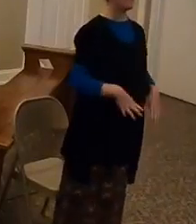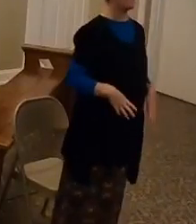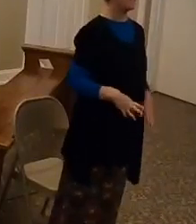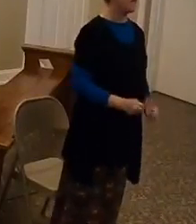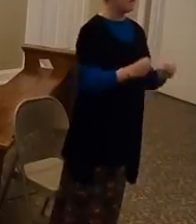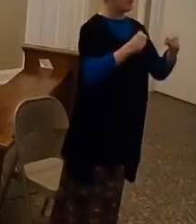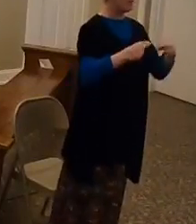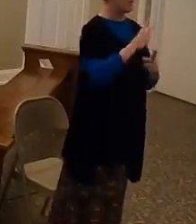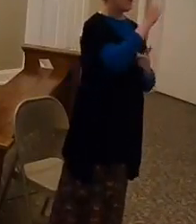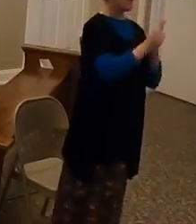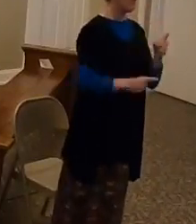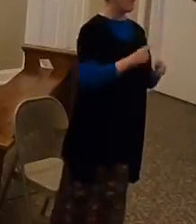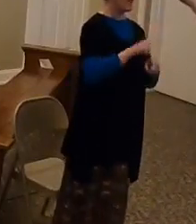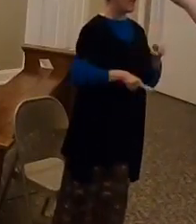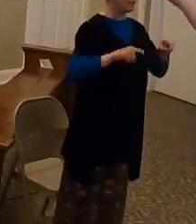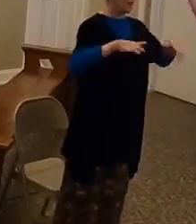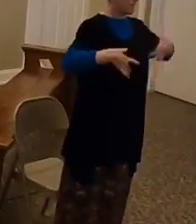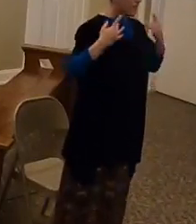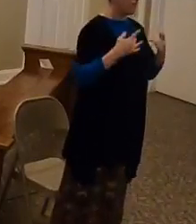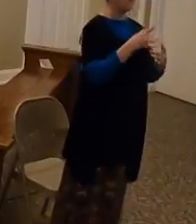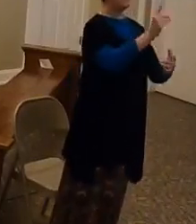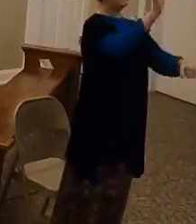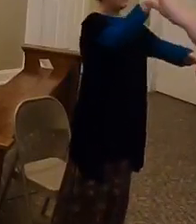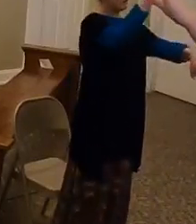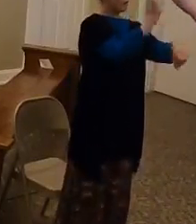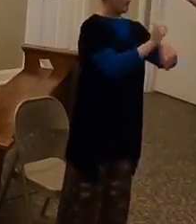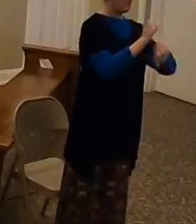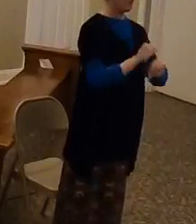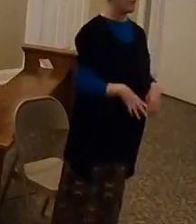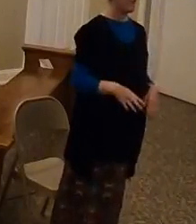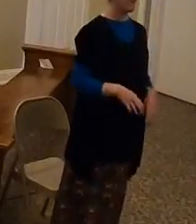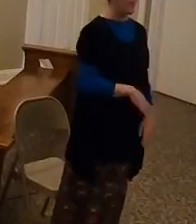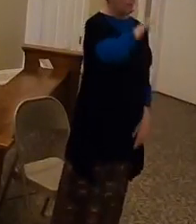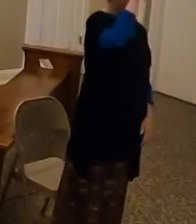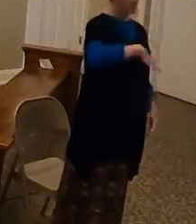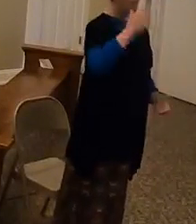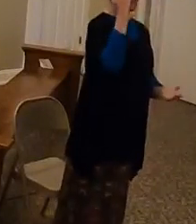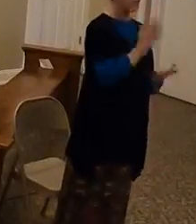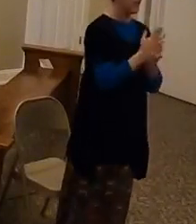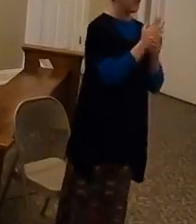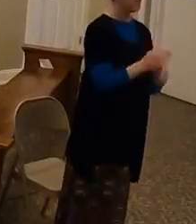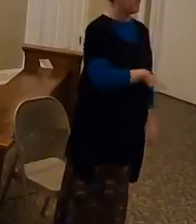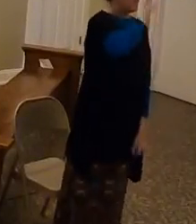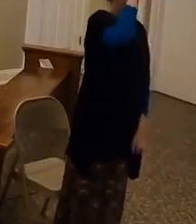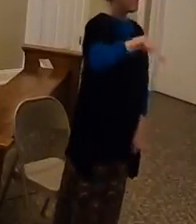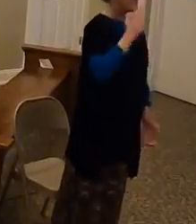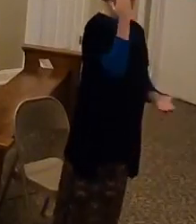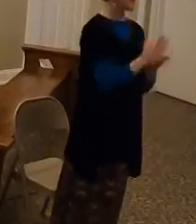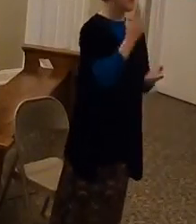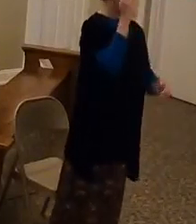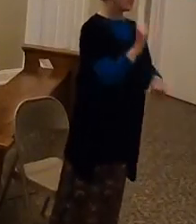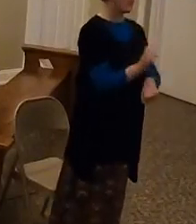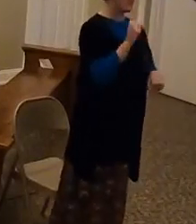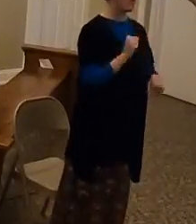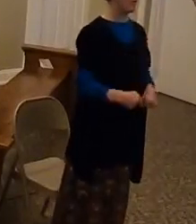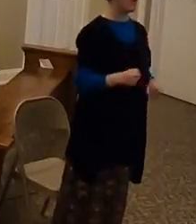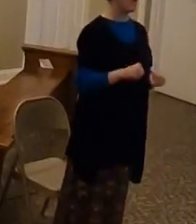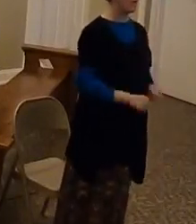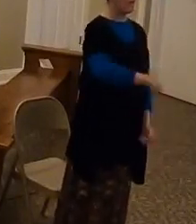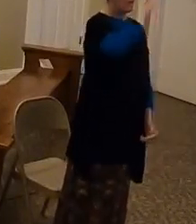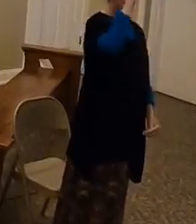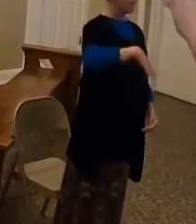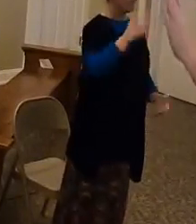Jesus. He's great, he's mighty, hallelujah. In Jesus' name, in